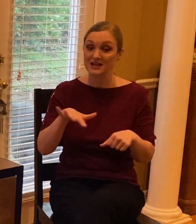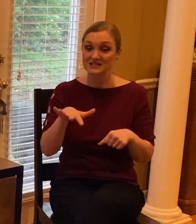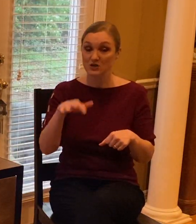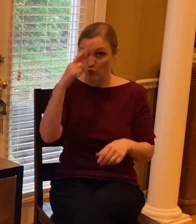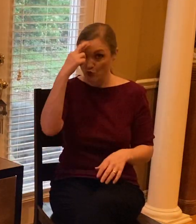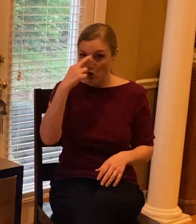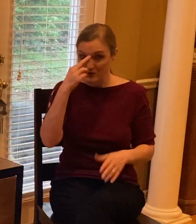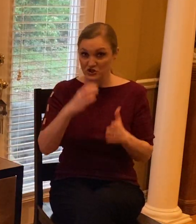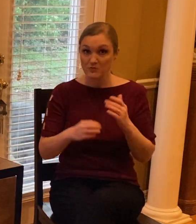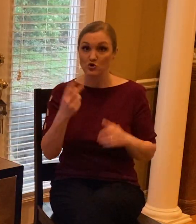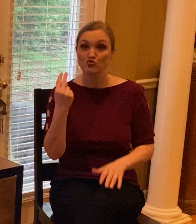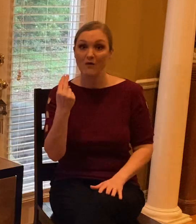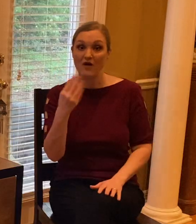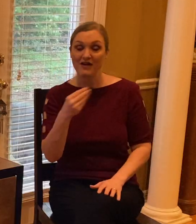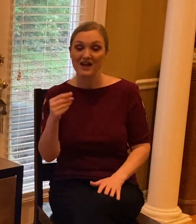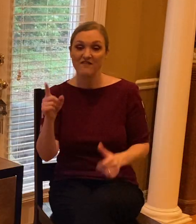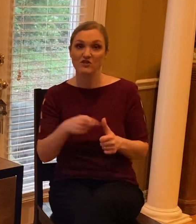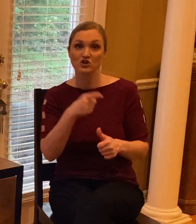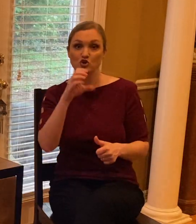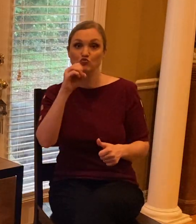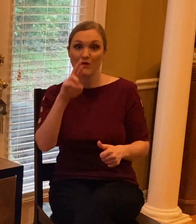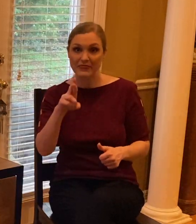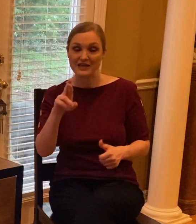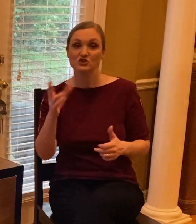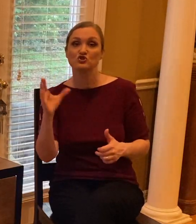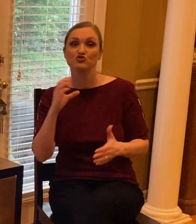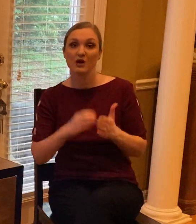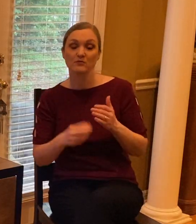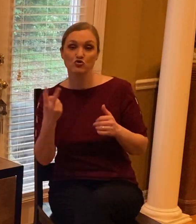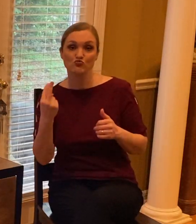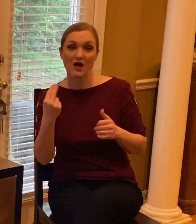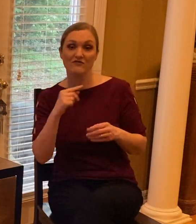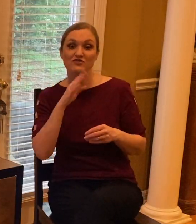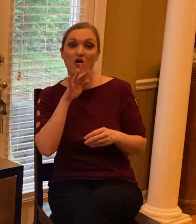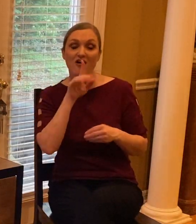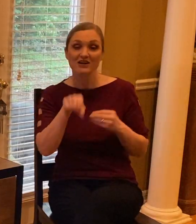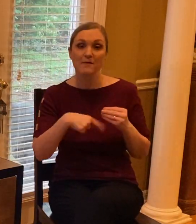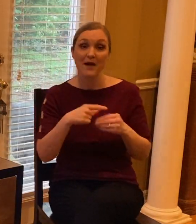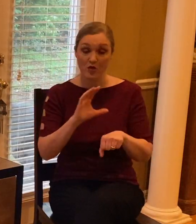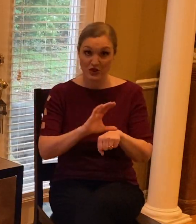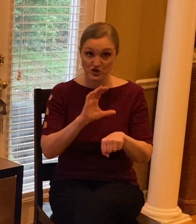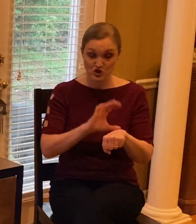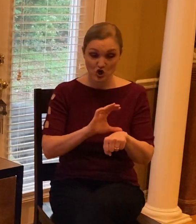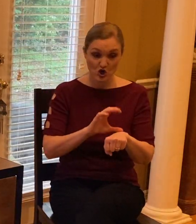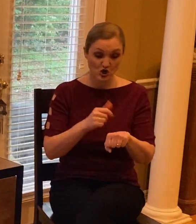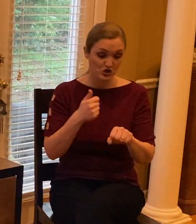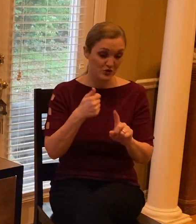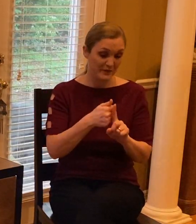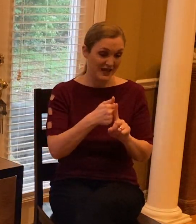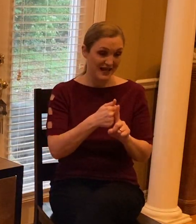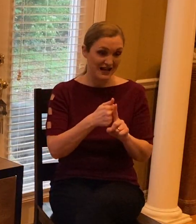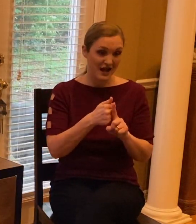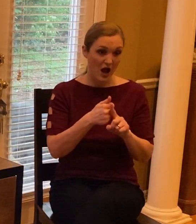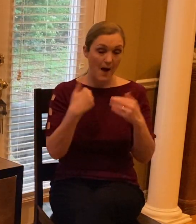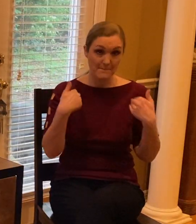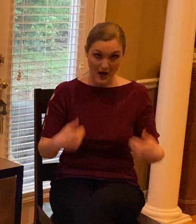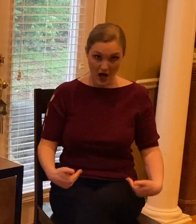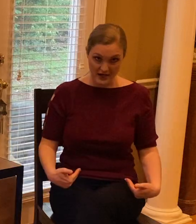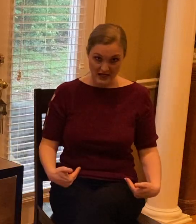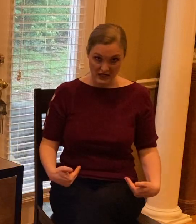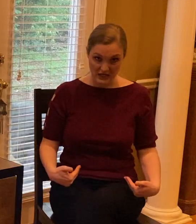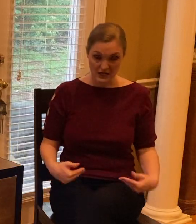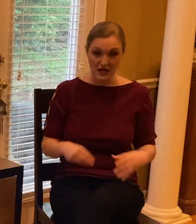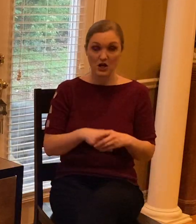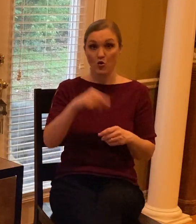Romans chapter 12 and in 1 Corinthians chapter 12, talked about the church being a body. And